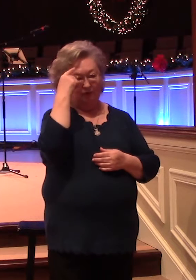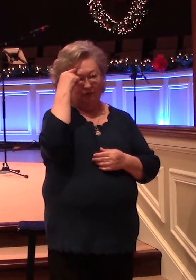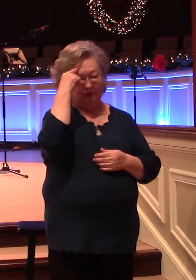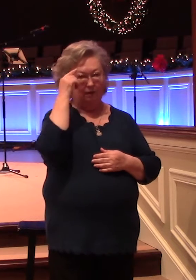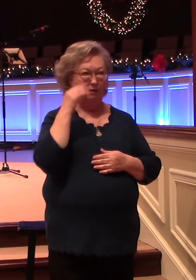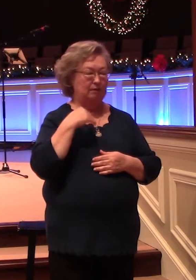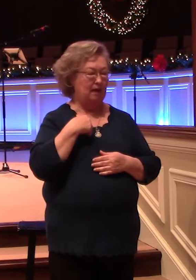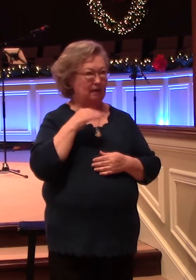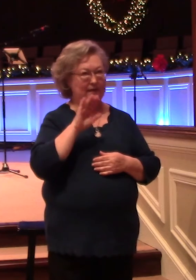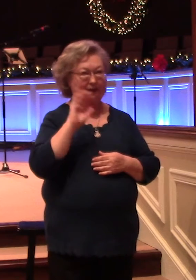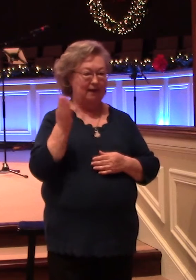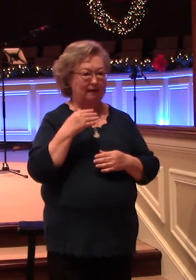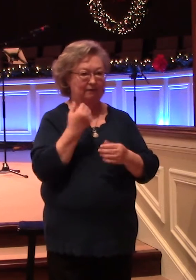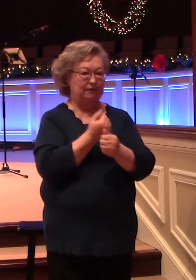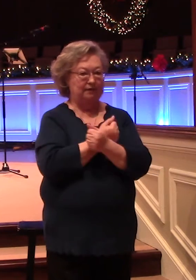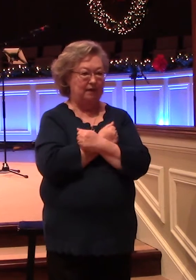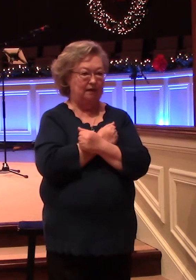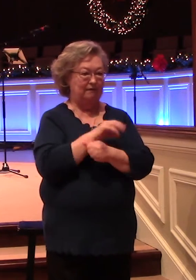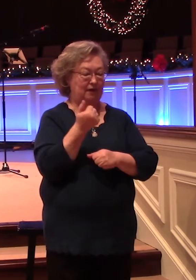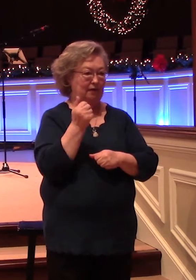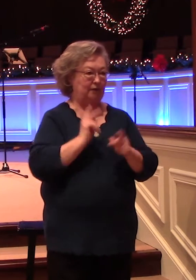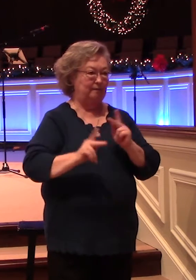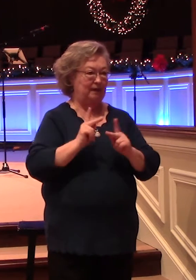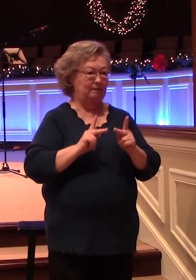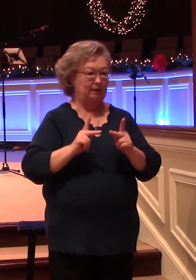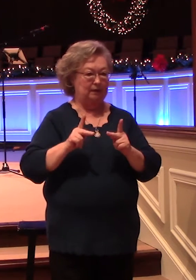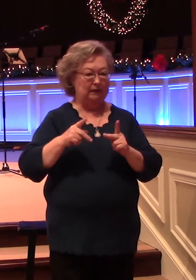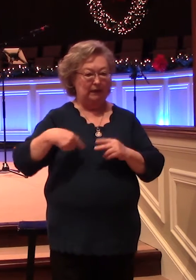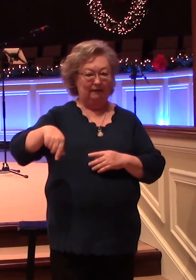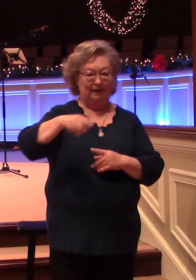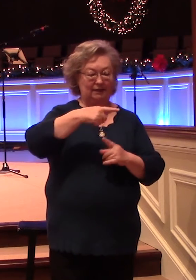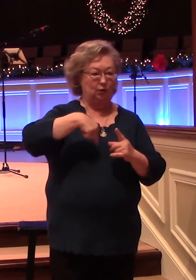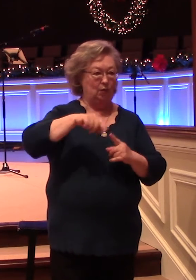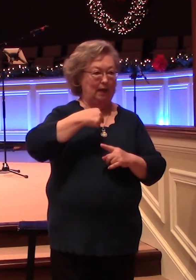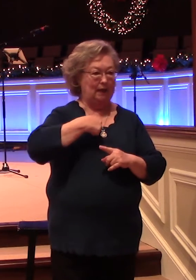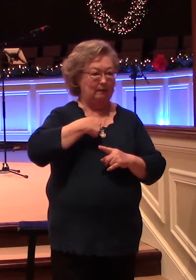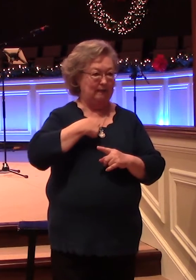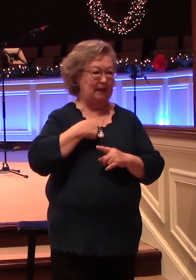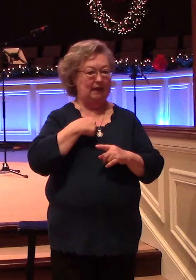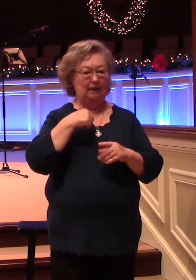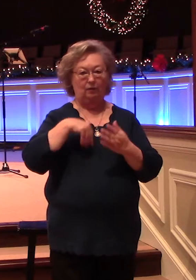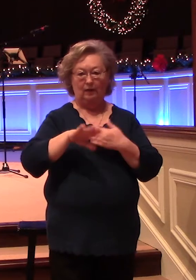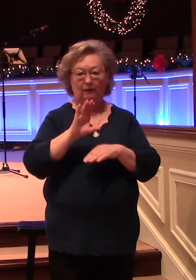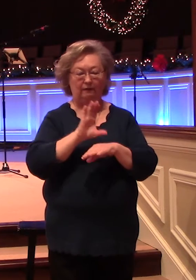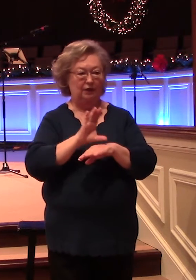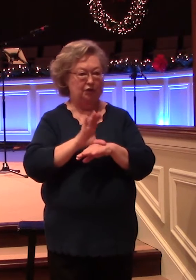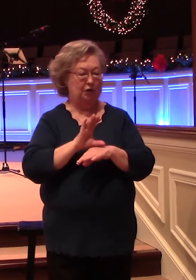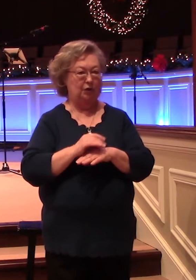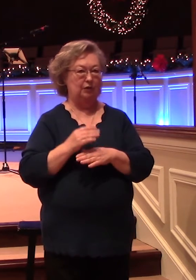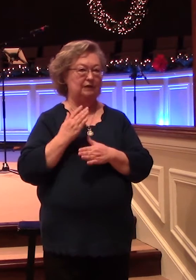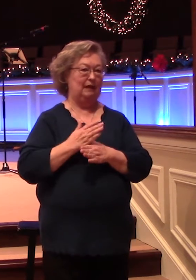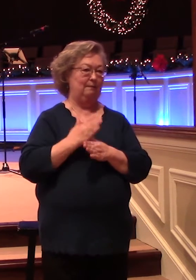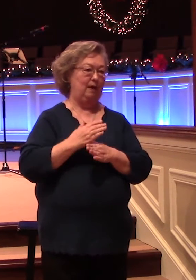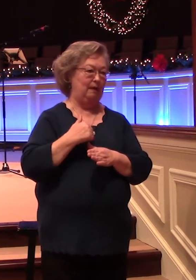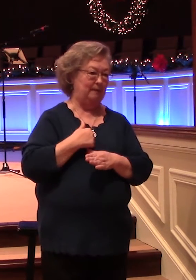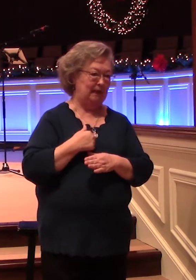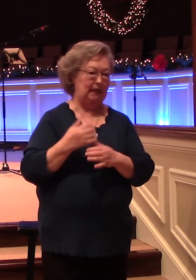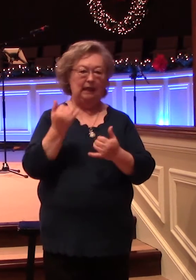love the people around me. They're so annoying and they're so irritating and they make so many mistakes and they won't do what I want them